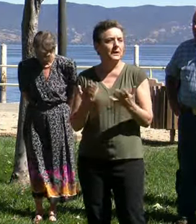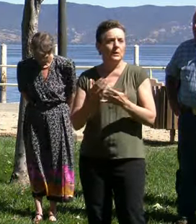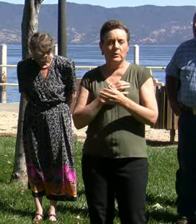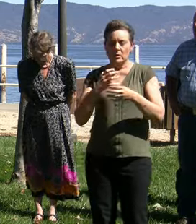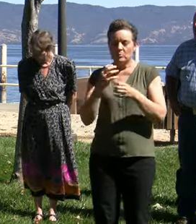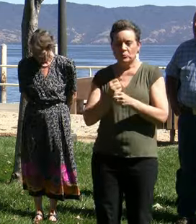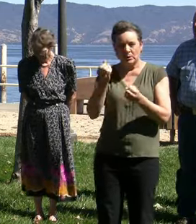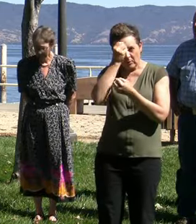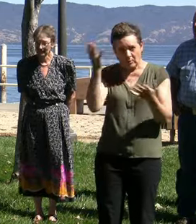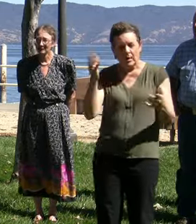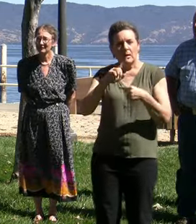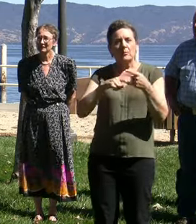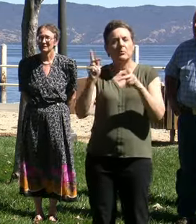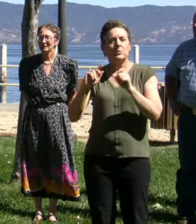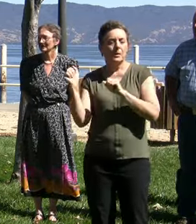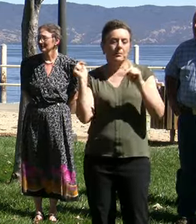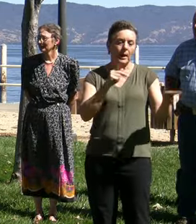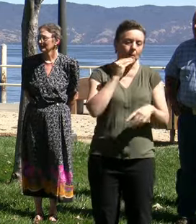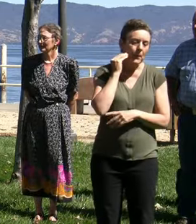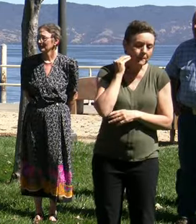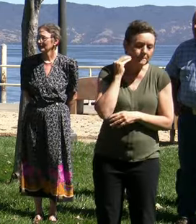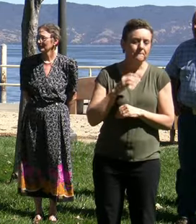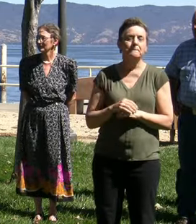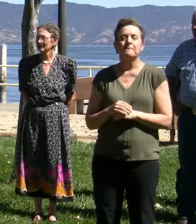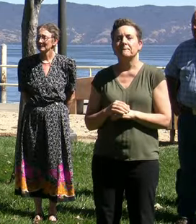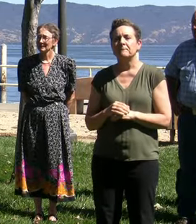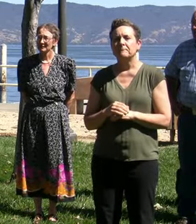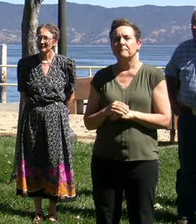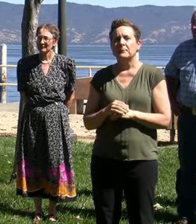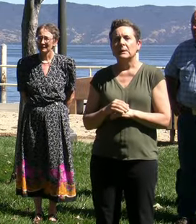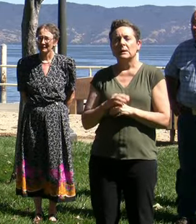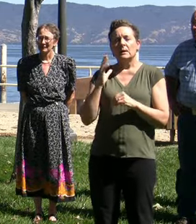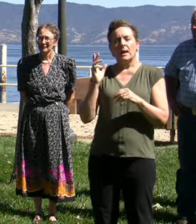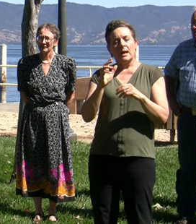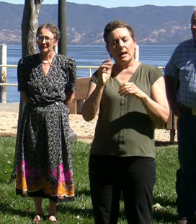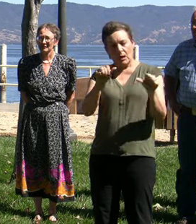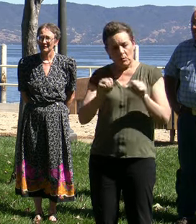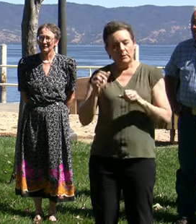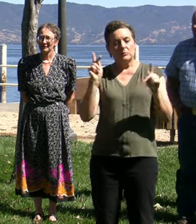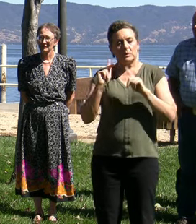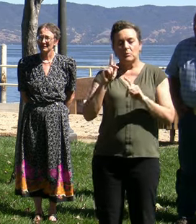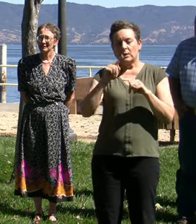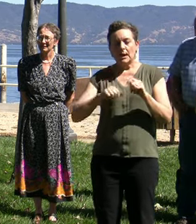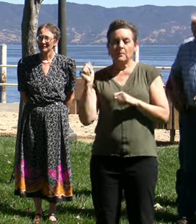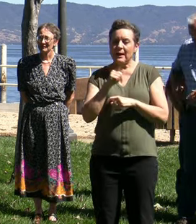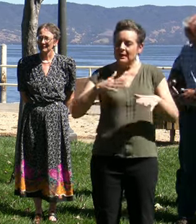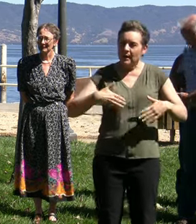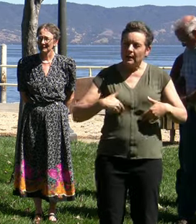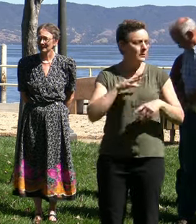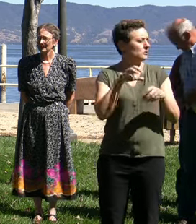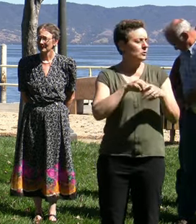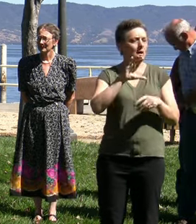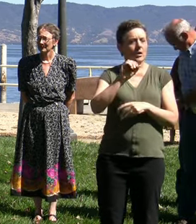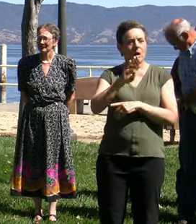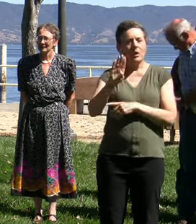update on repopulation. Our repopulation efforts are continuing. Evacuated areas still include many areas on Cobb Mountain, Anderson